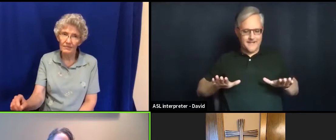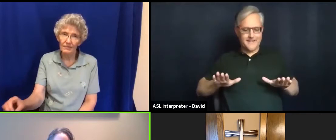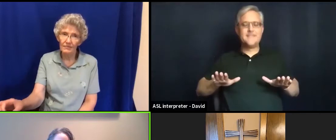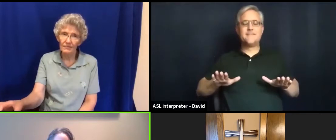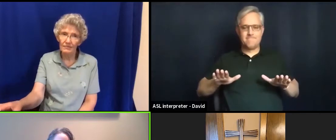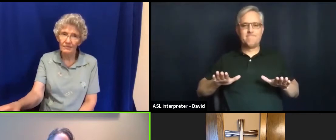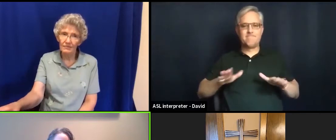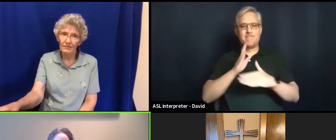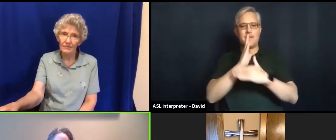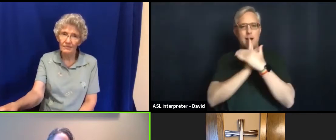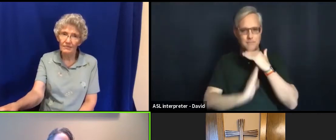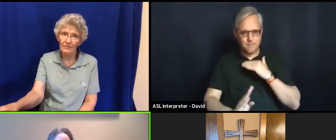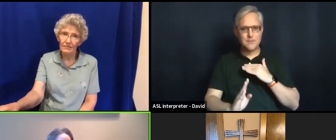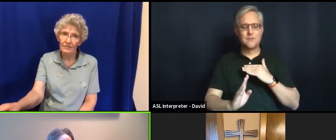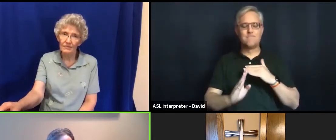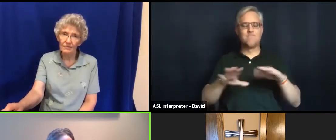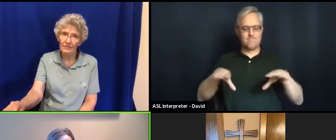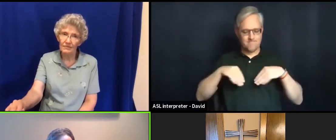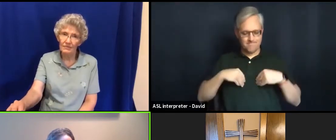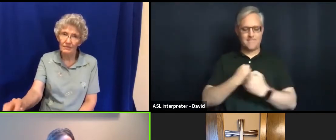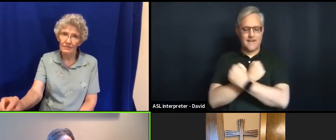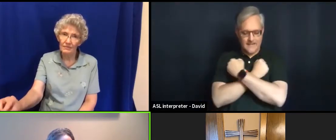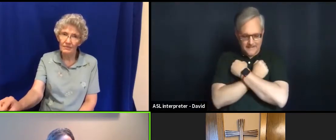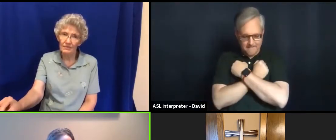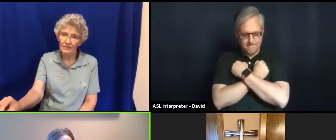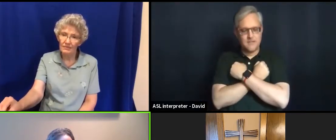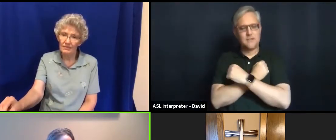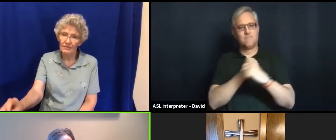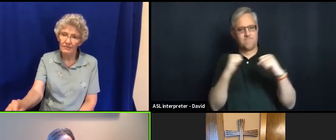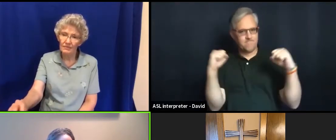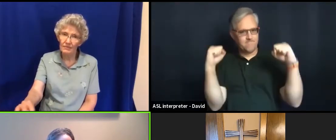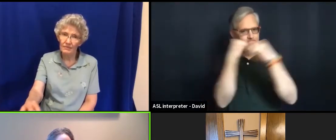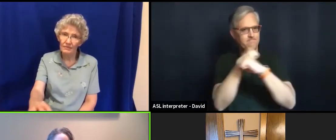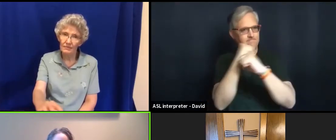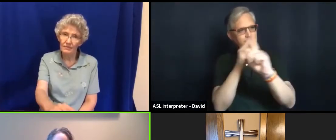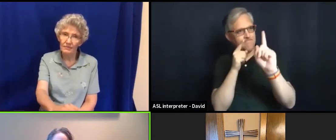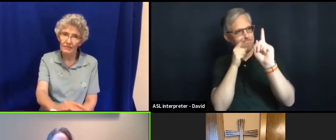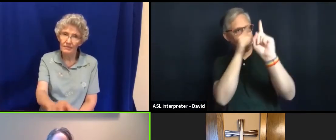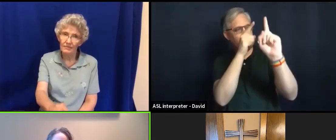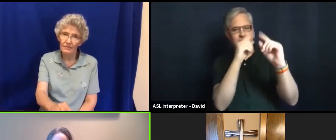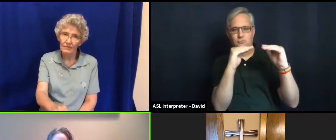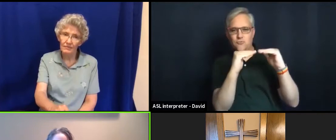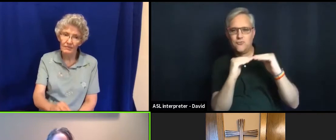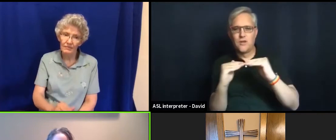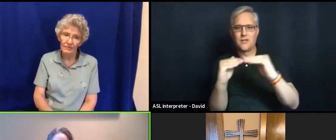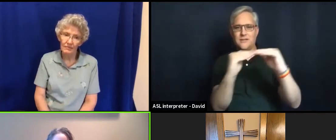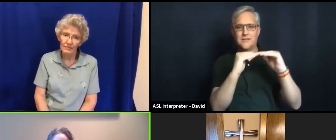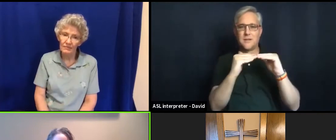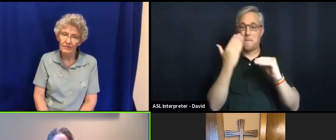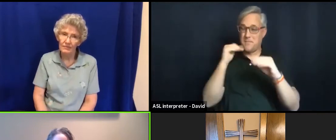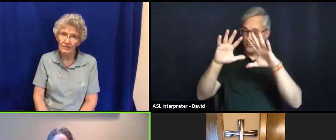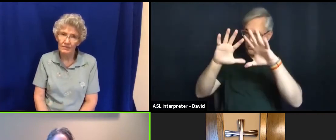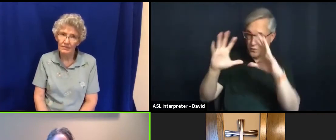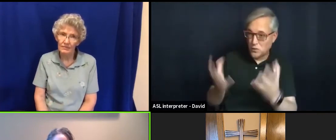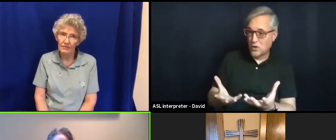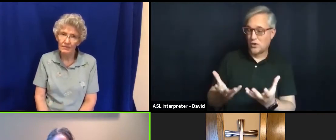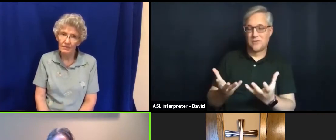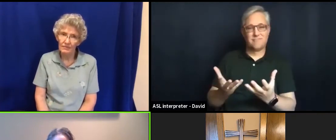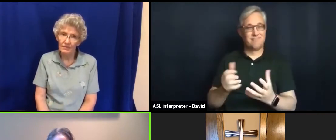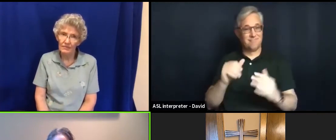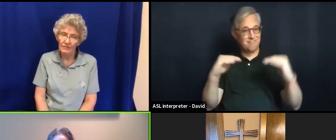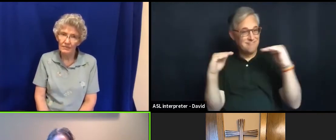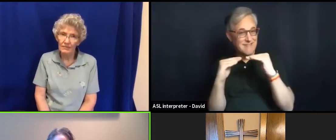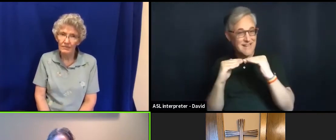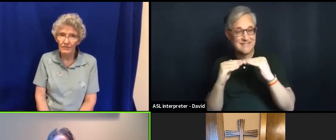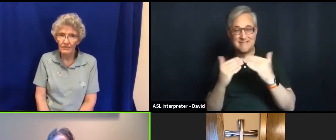embrace love, and do justice in our unjust and fragmented room.